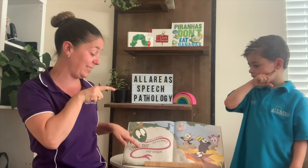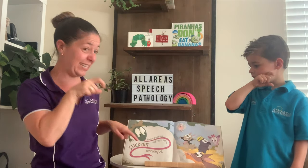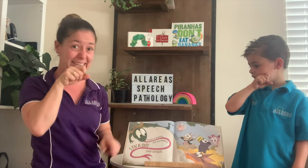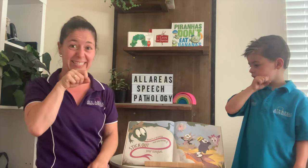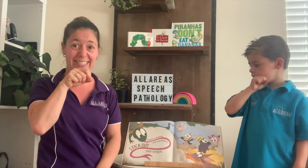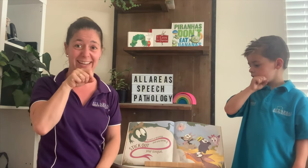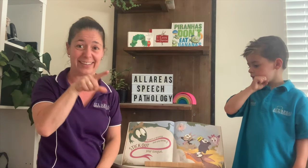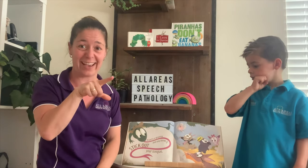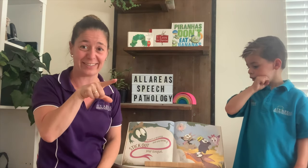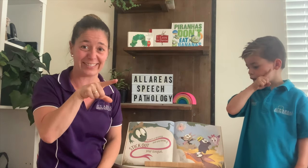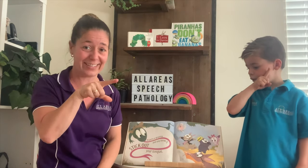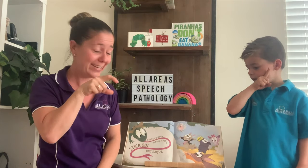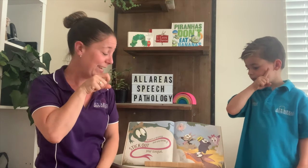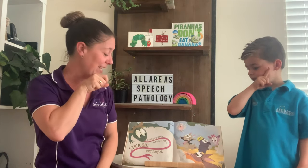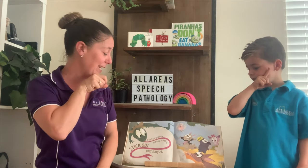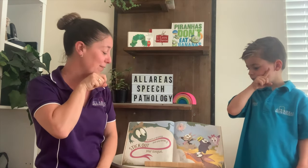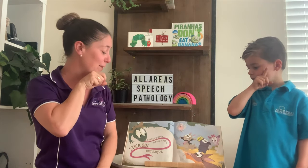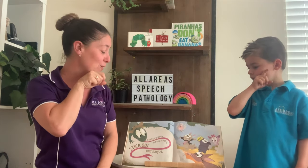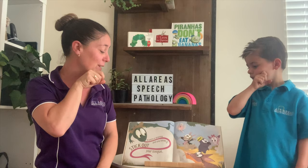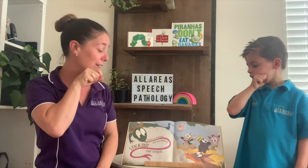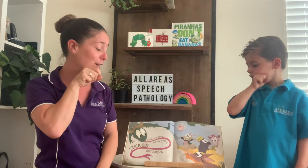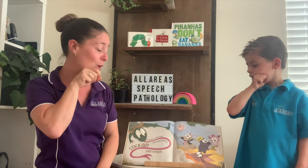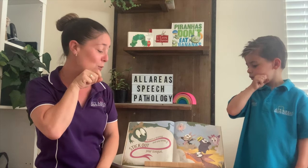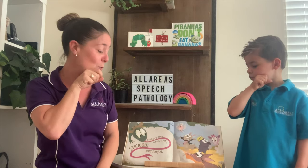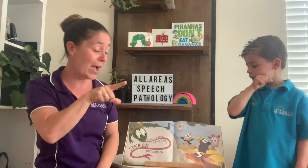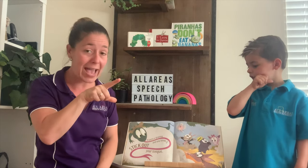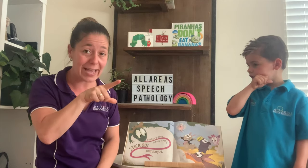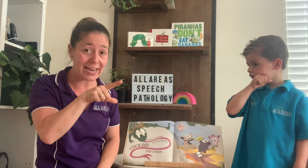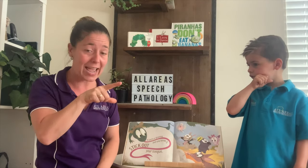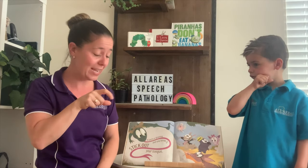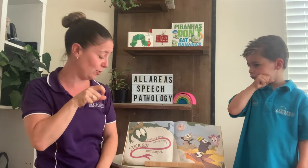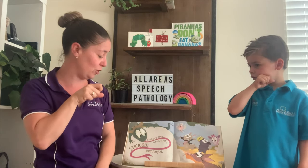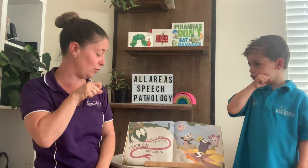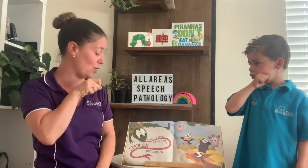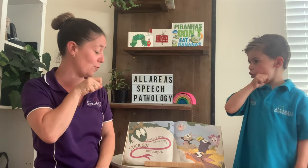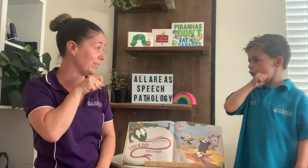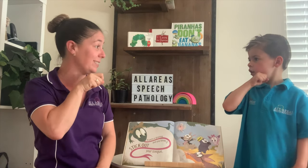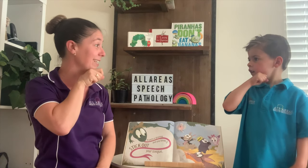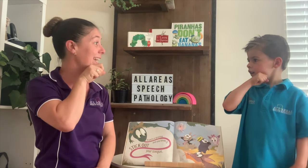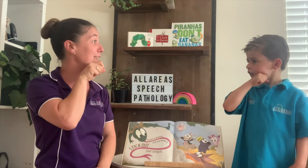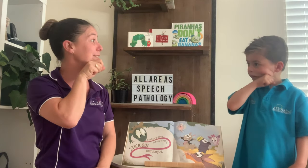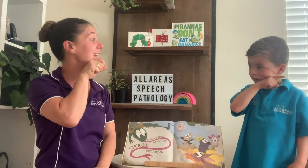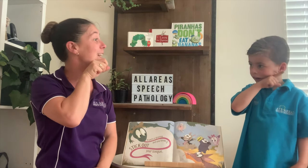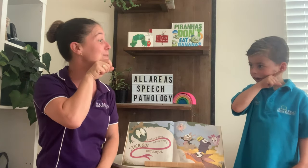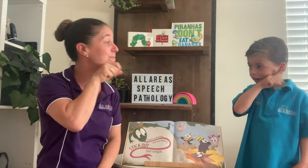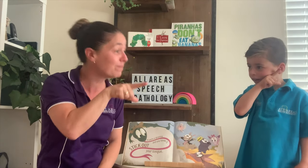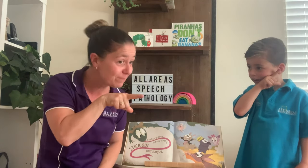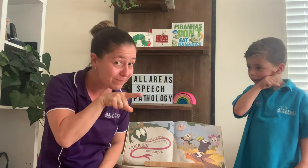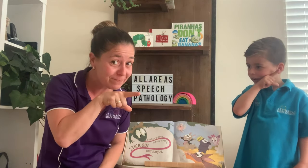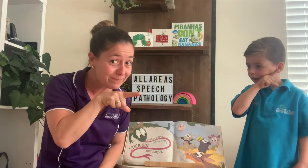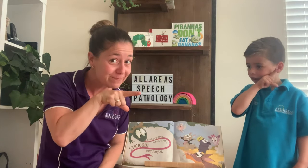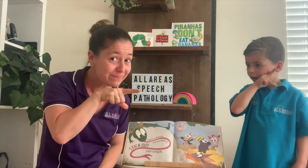sticking its tongue out. If you're a goanna and you know it, stick out your tongue.